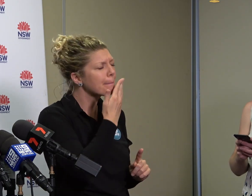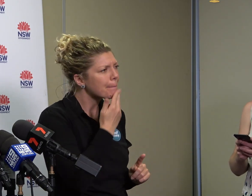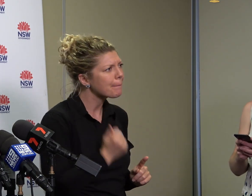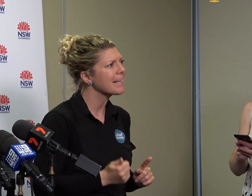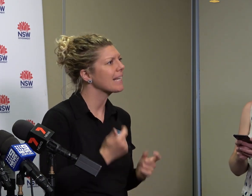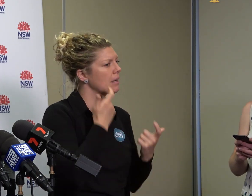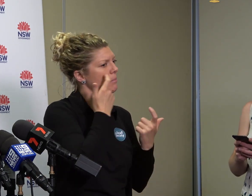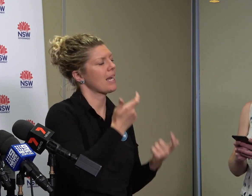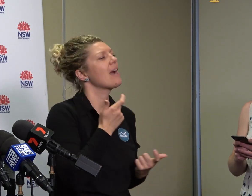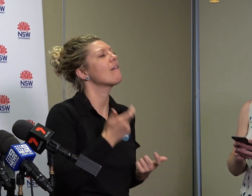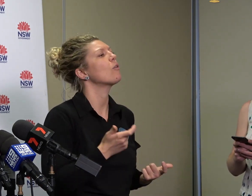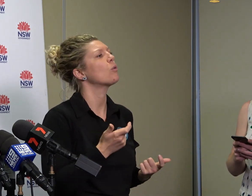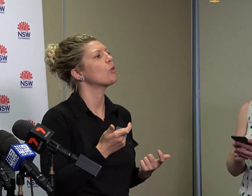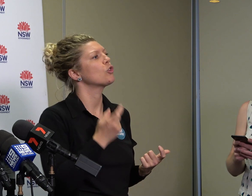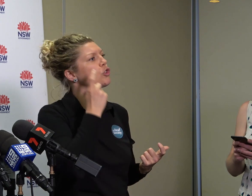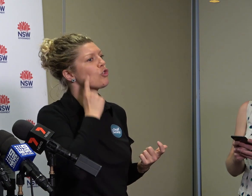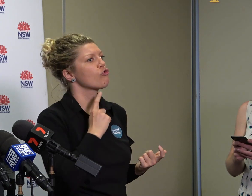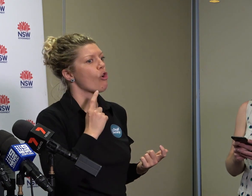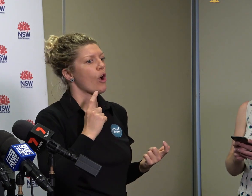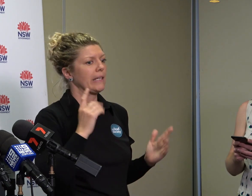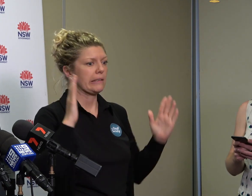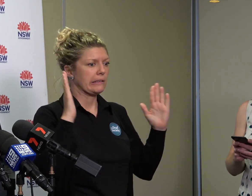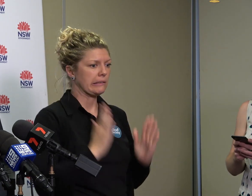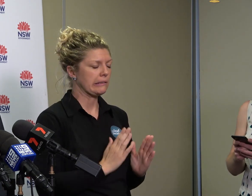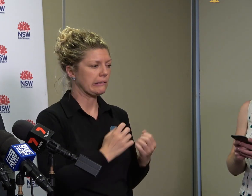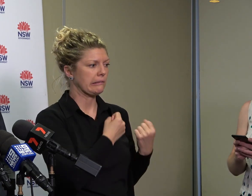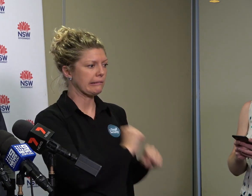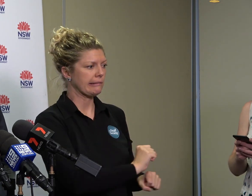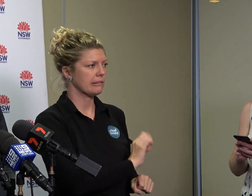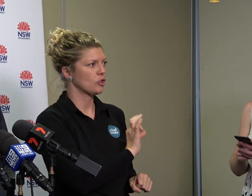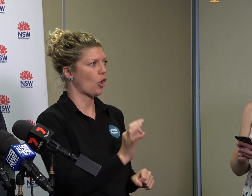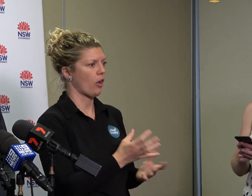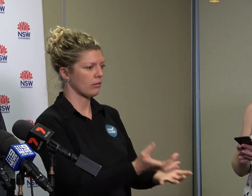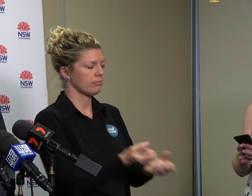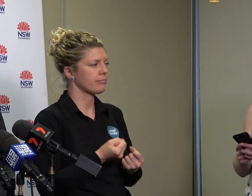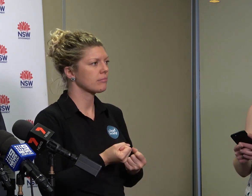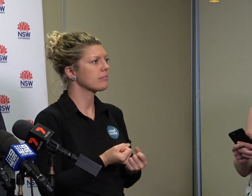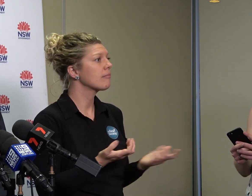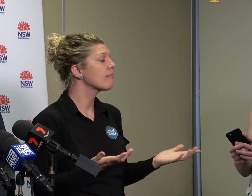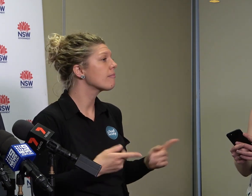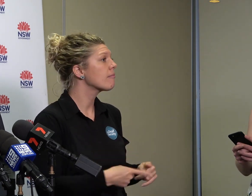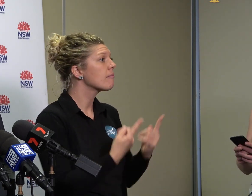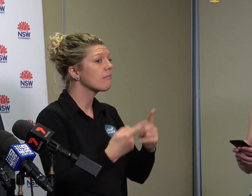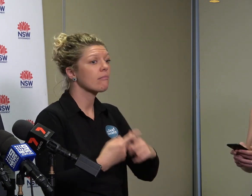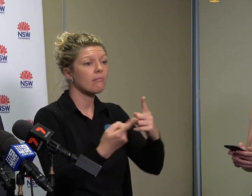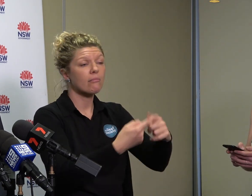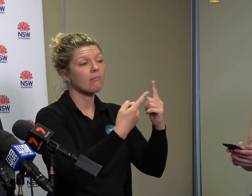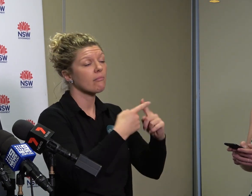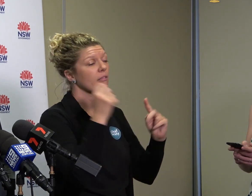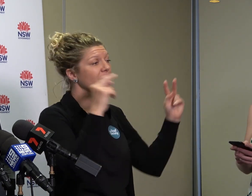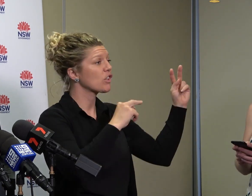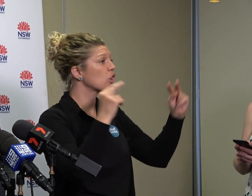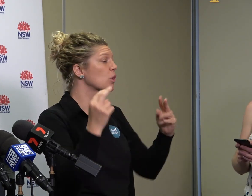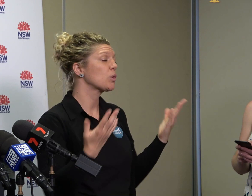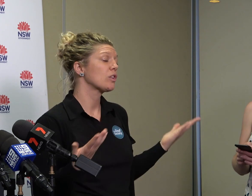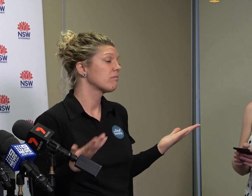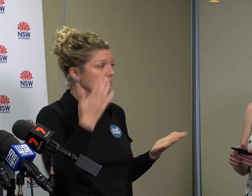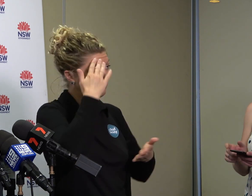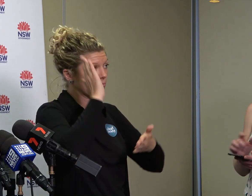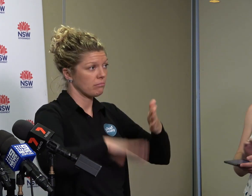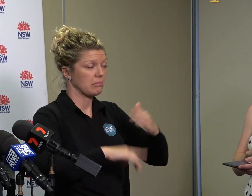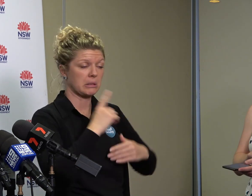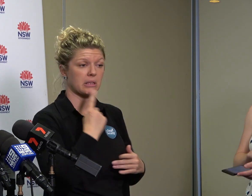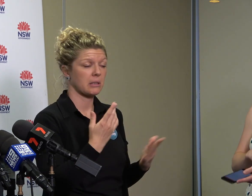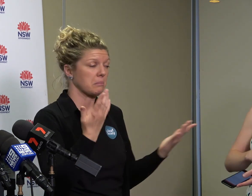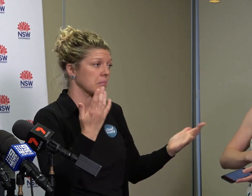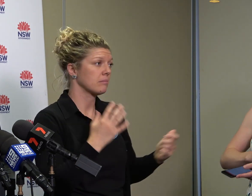take all steps necessary to ensure that they don't have transmission. As I said, there are a range of expert views. Some of those expert views talk about the